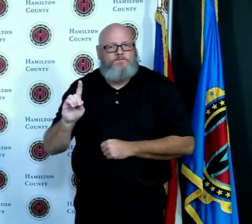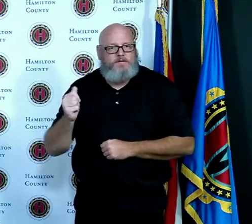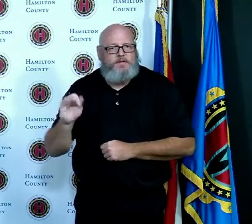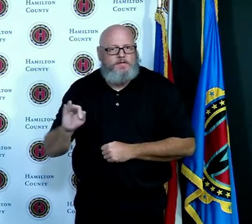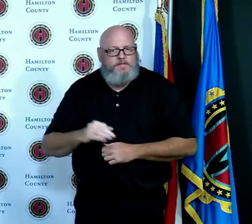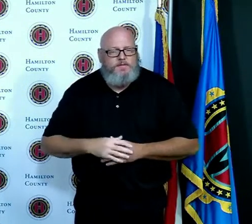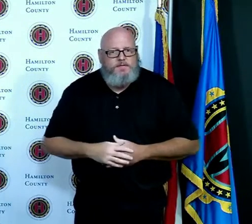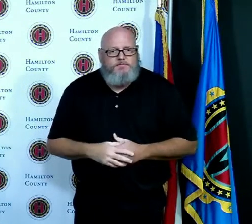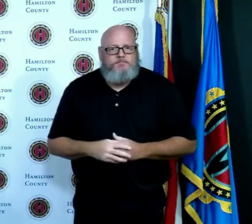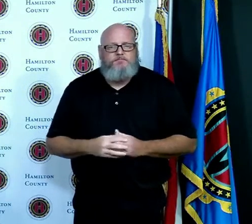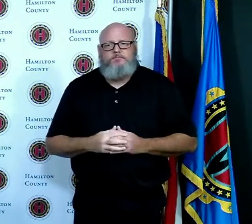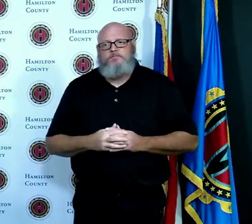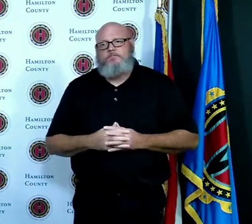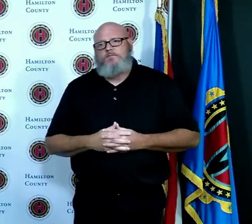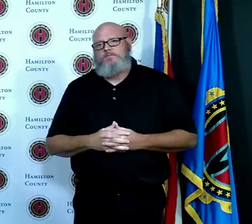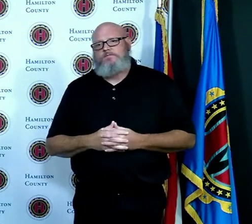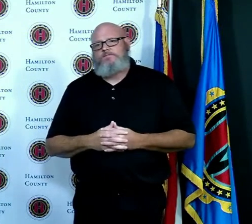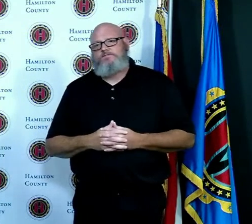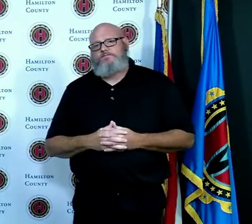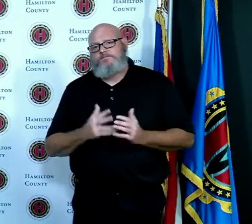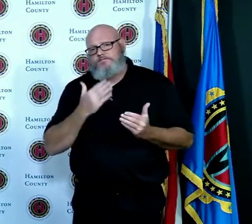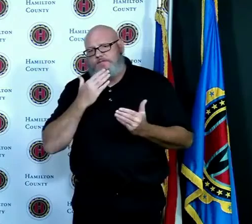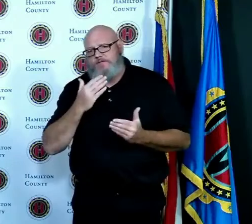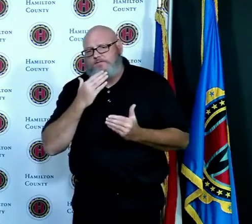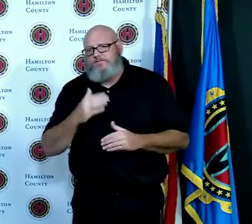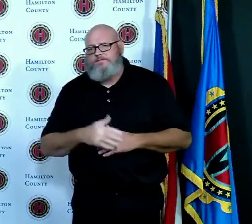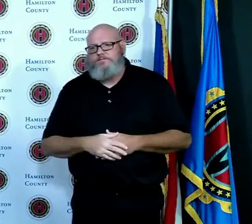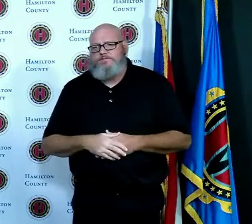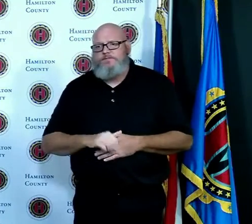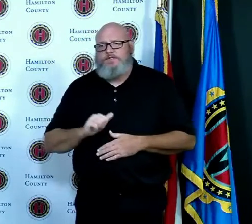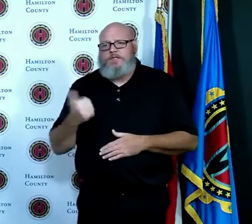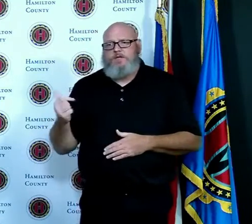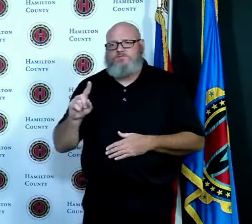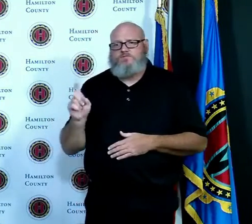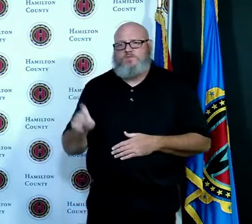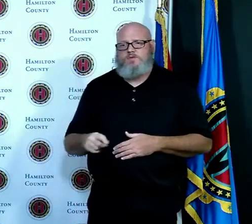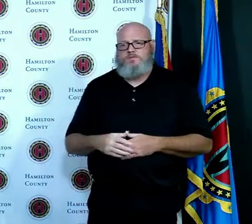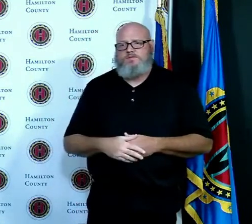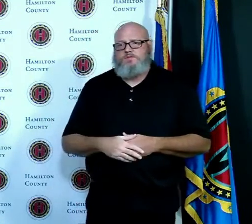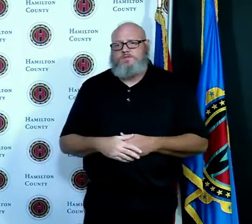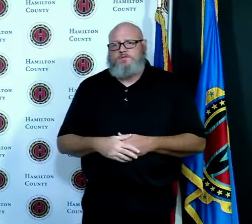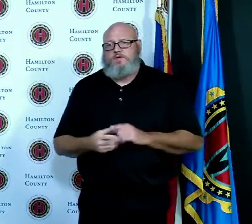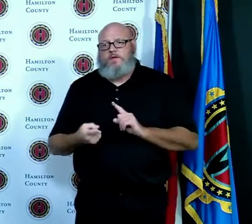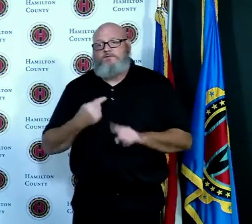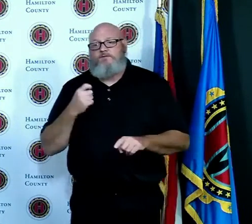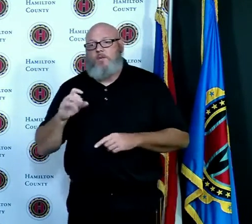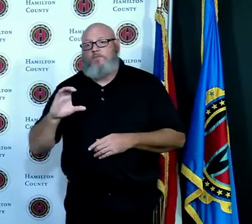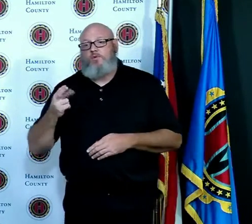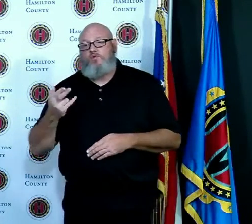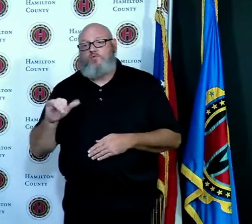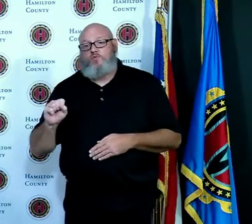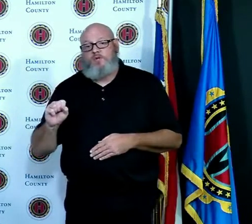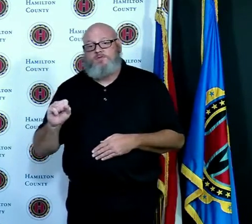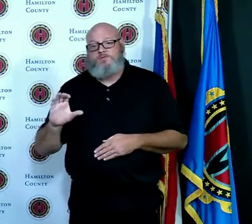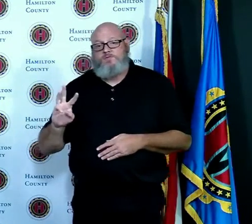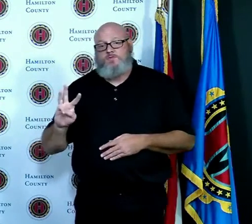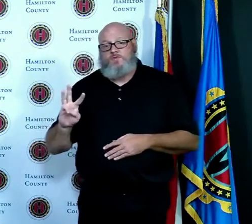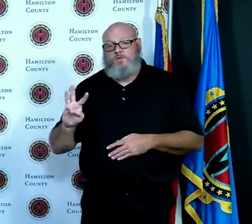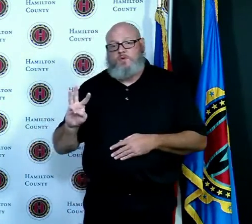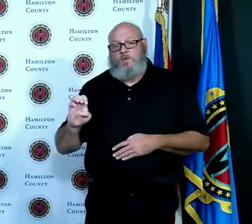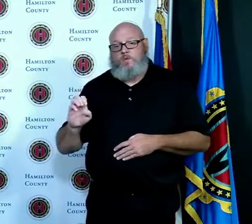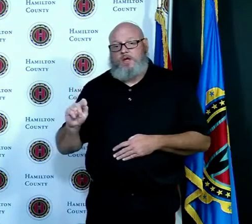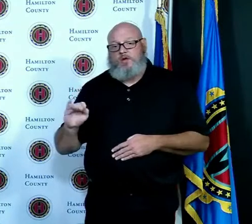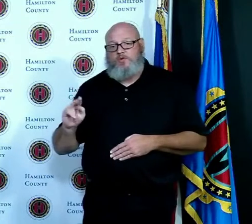Thank you. You're welcome. Our next question is for you, Greg, from Chris Wederick with the Business Courier. Good morning,